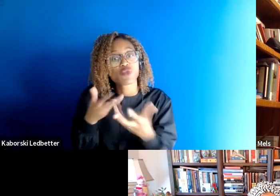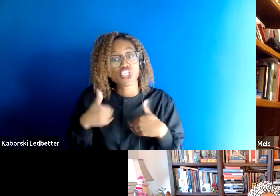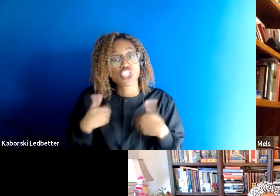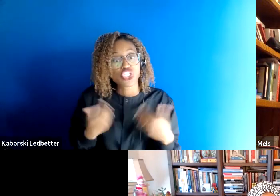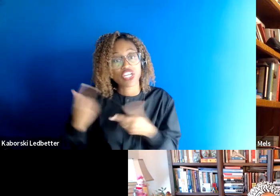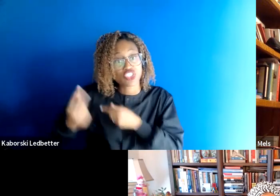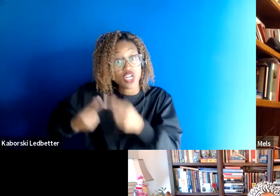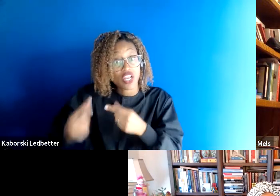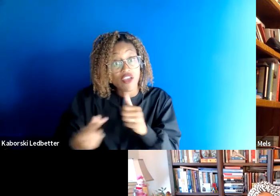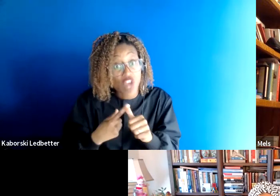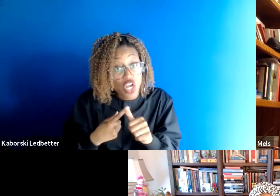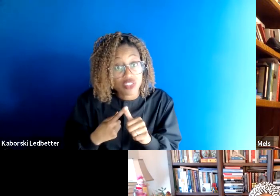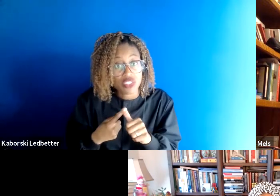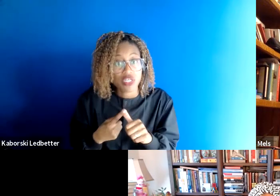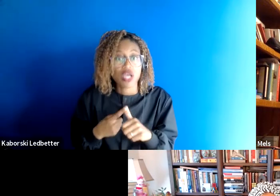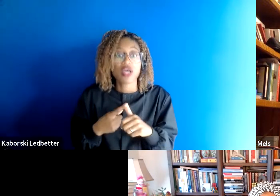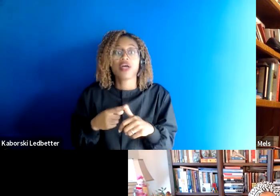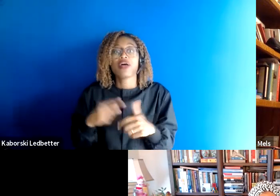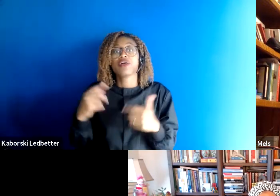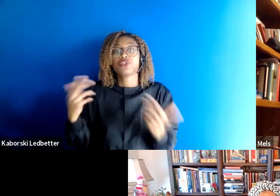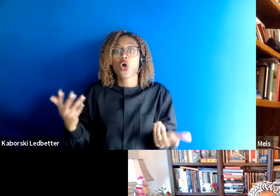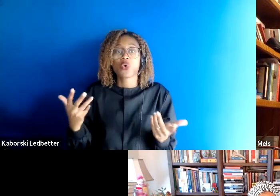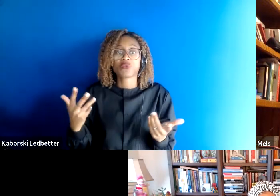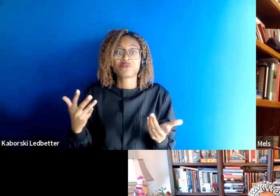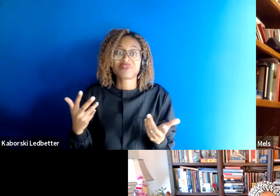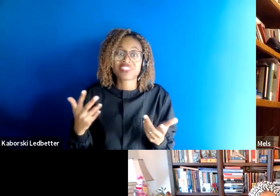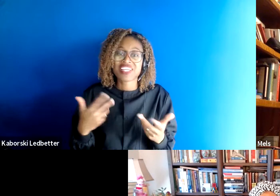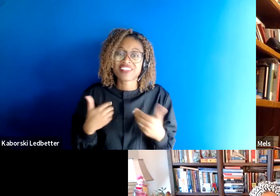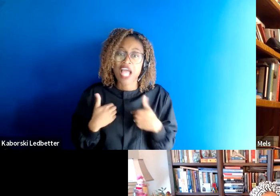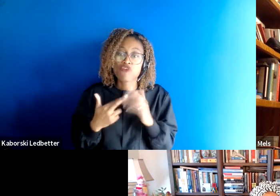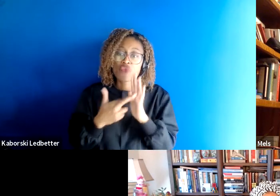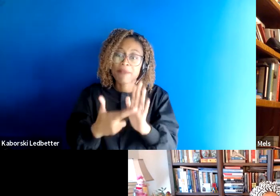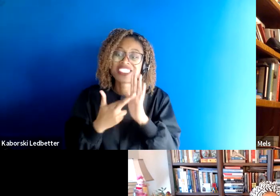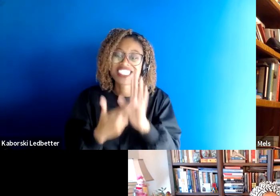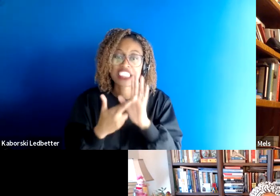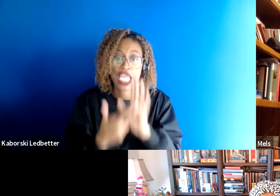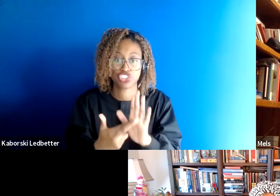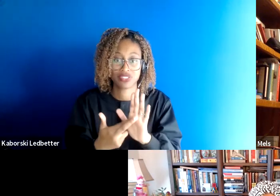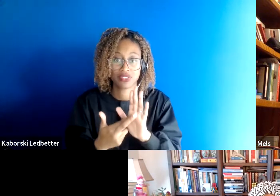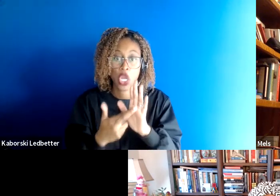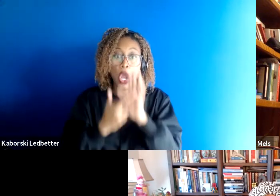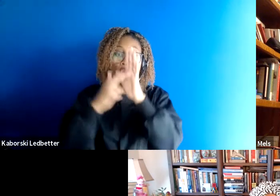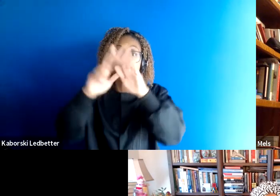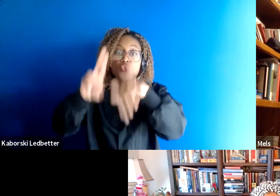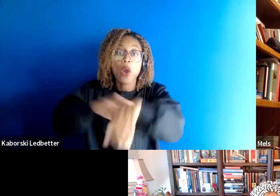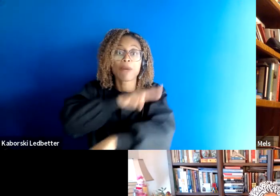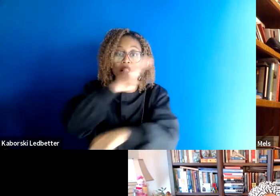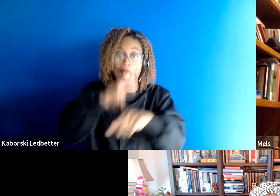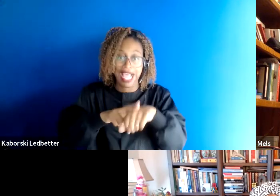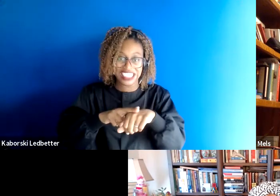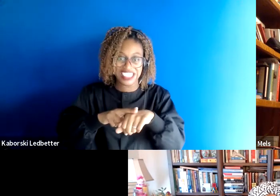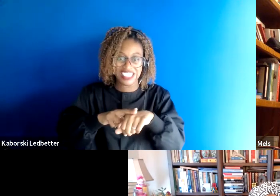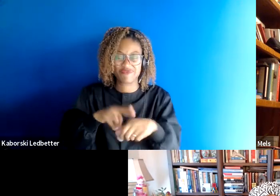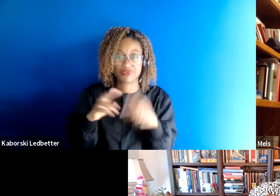first is to have representation. I think to normalize that, that first of all, sort of as